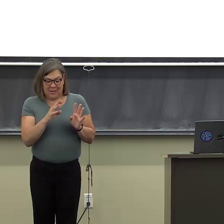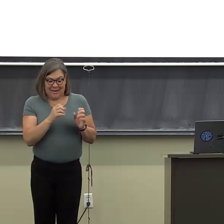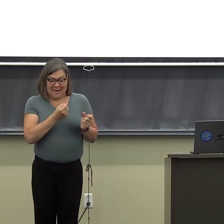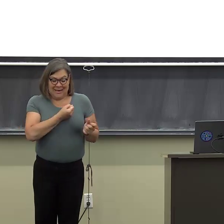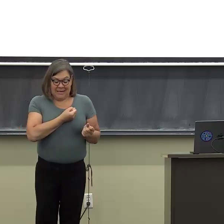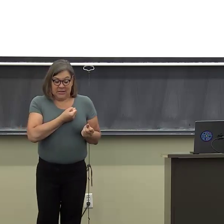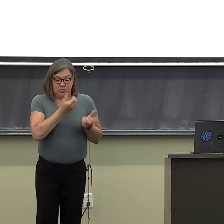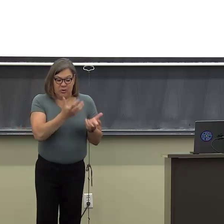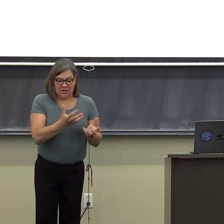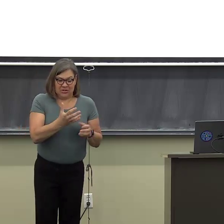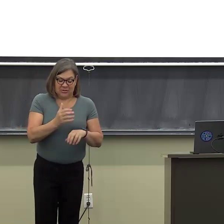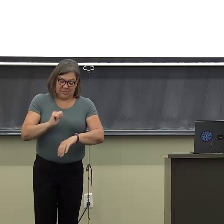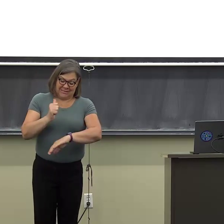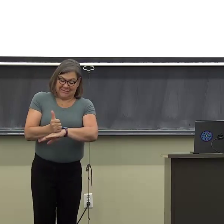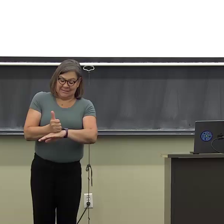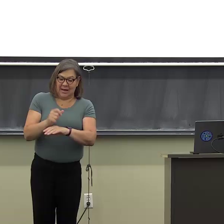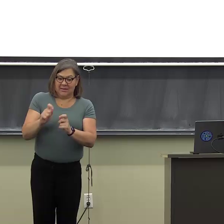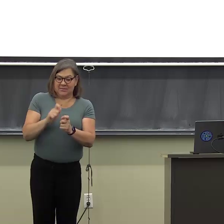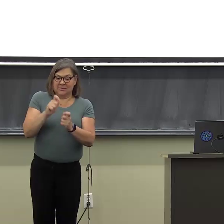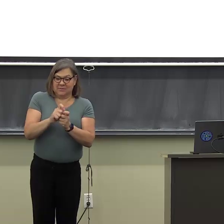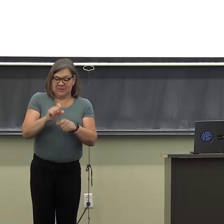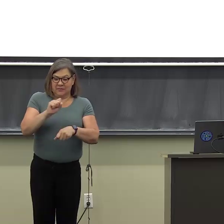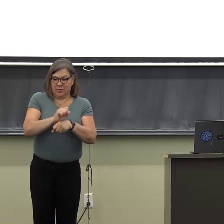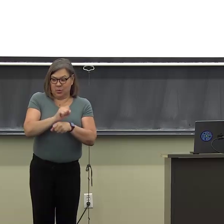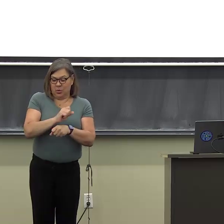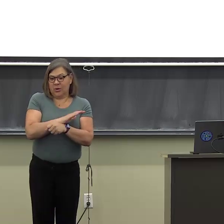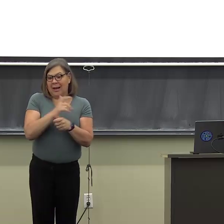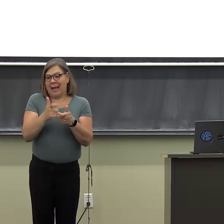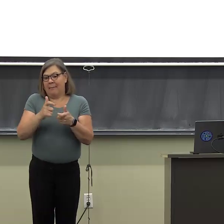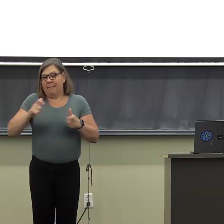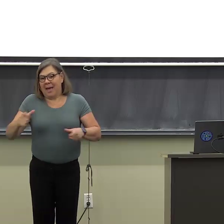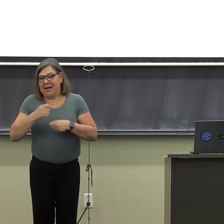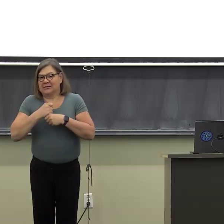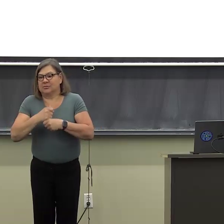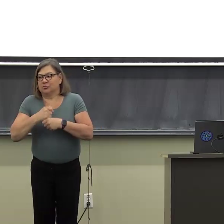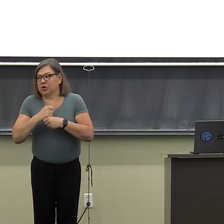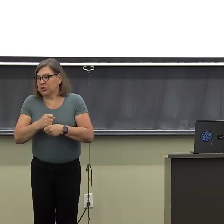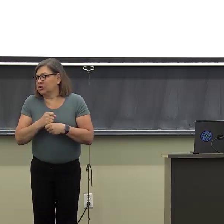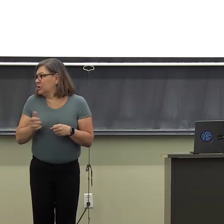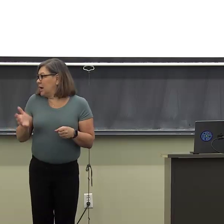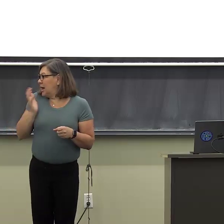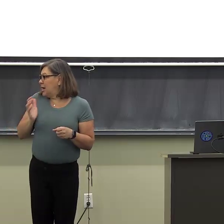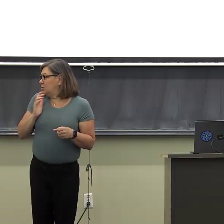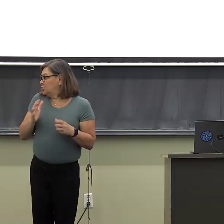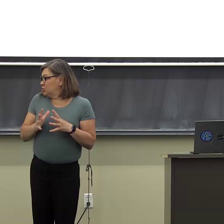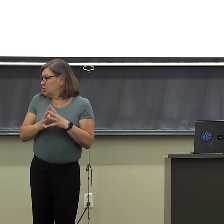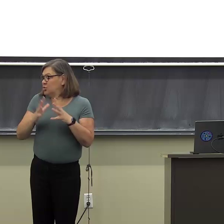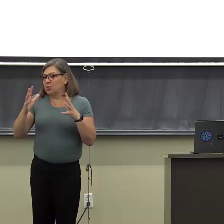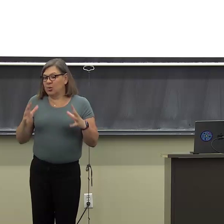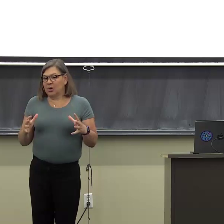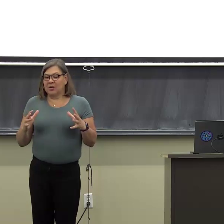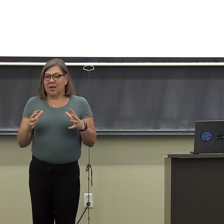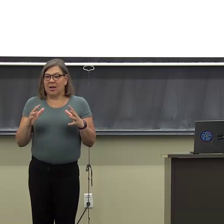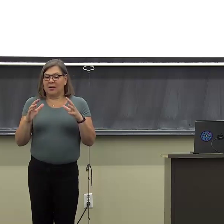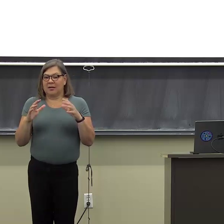site-specific work, and mass production in the industry. I used to do a lot of office furniture,